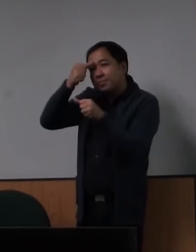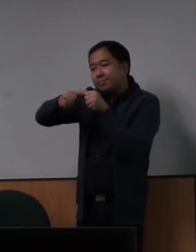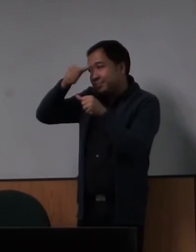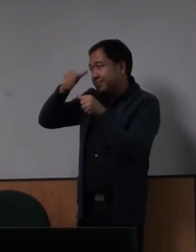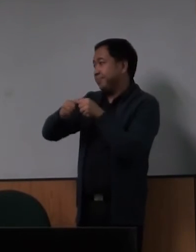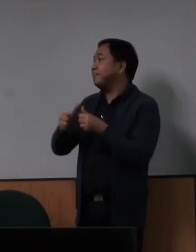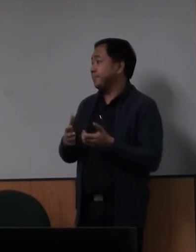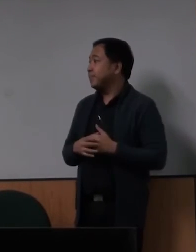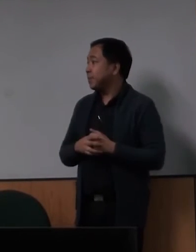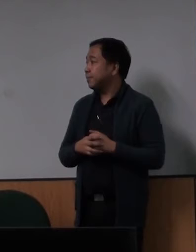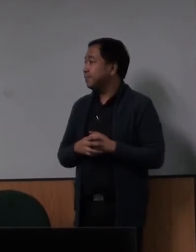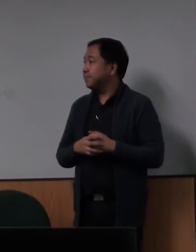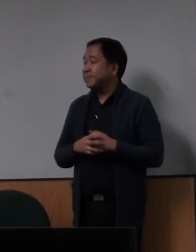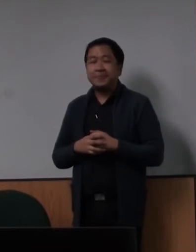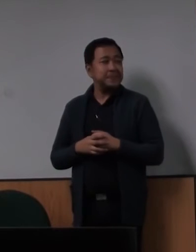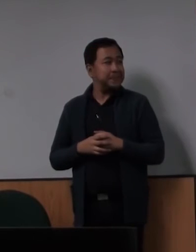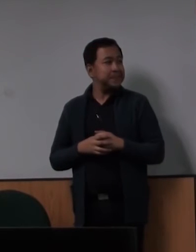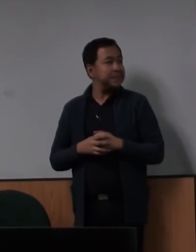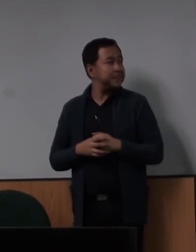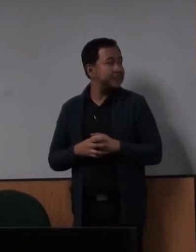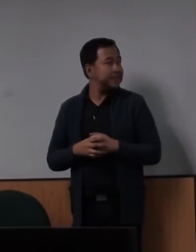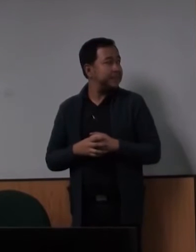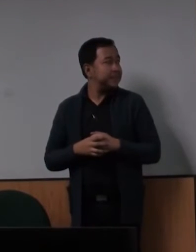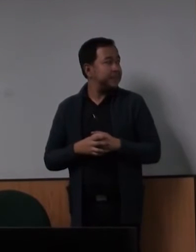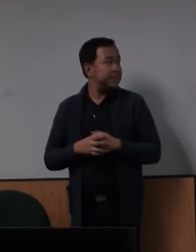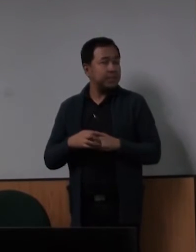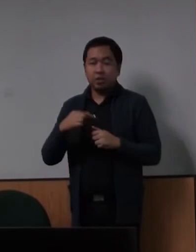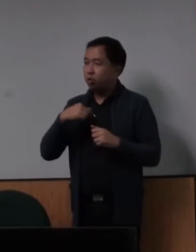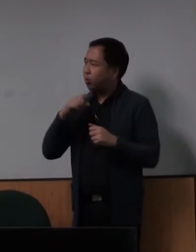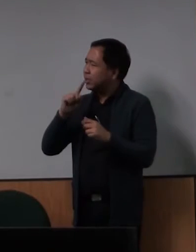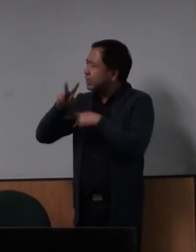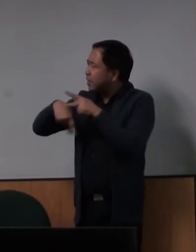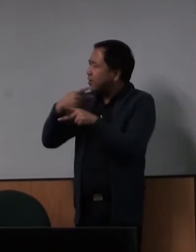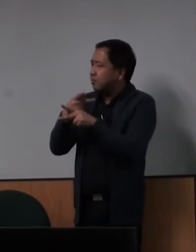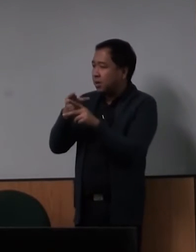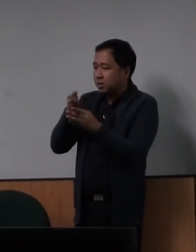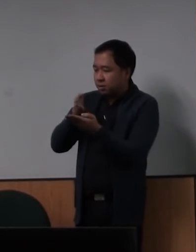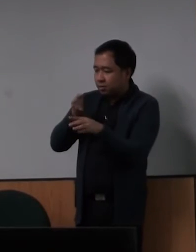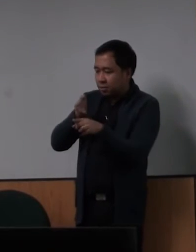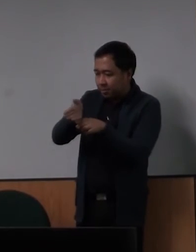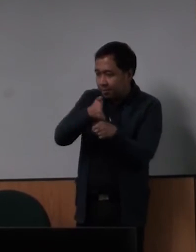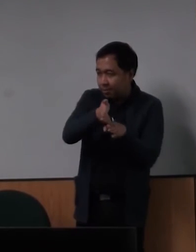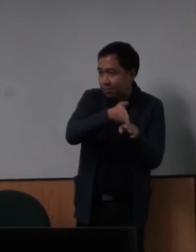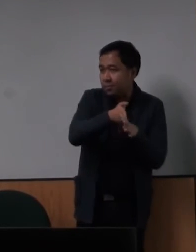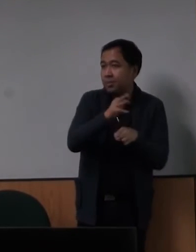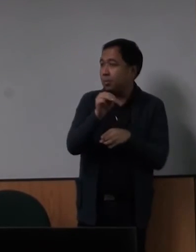I chose the video. Because there's a